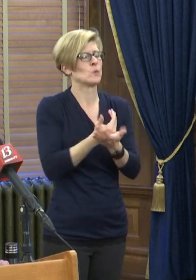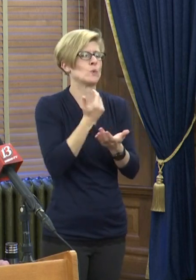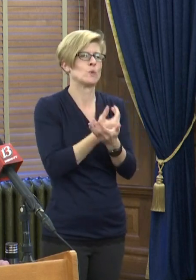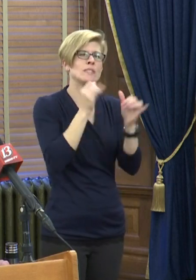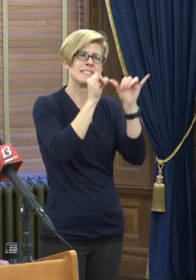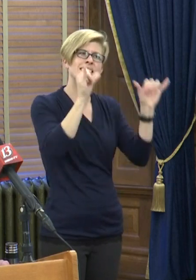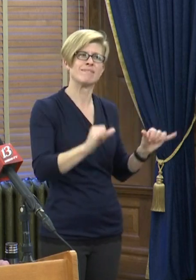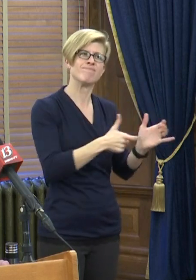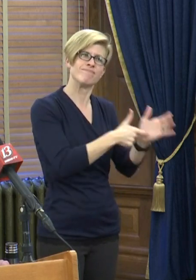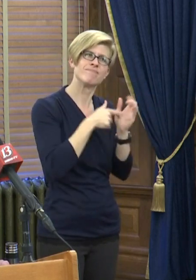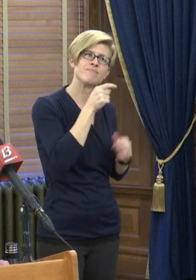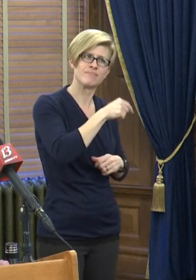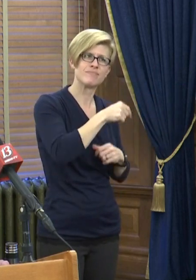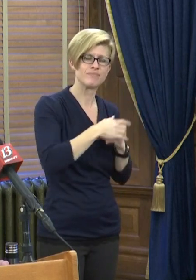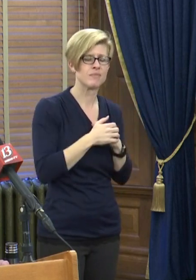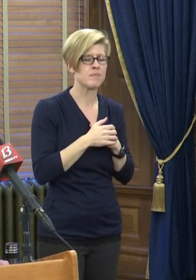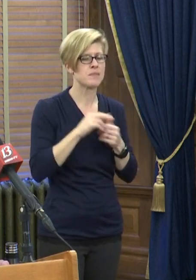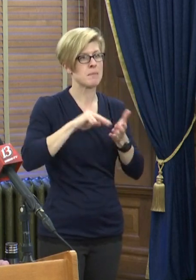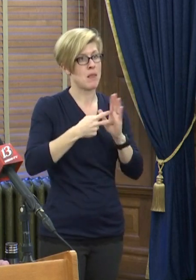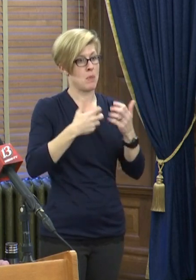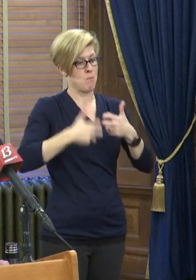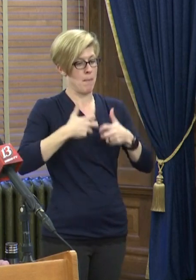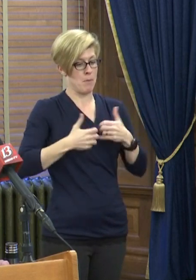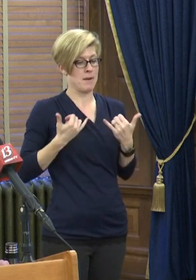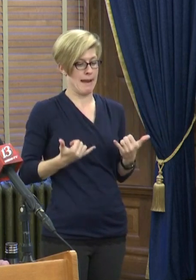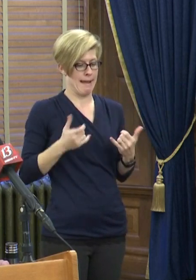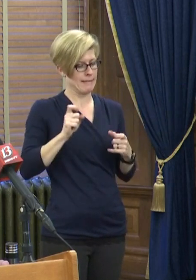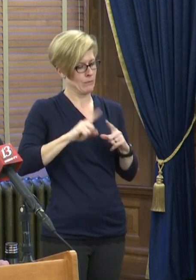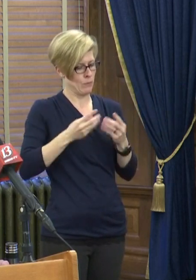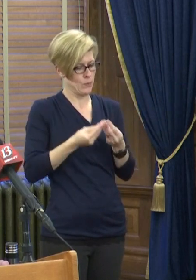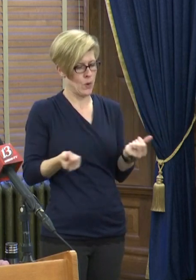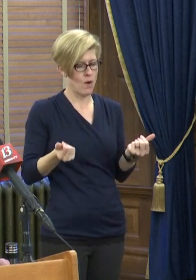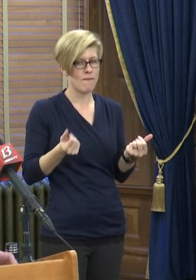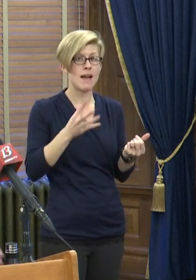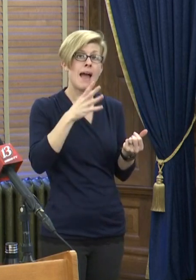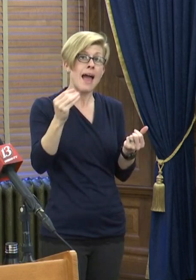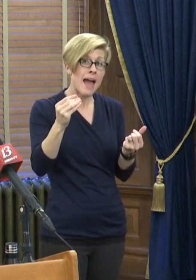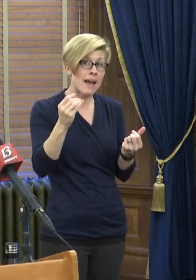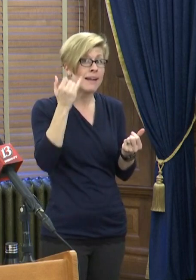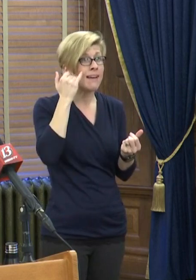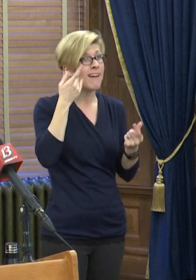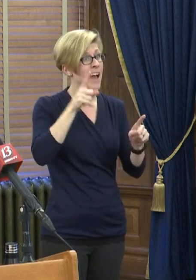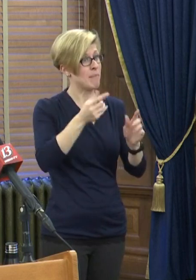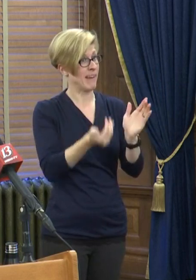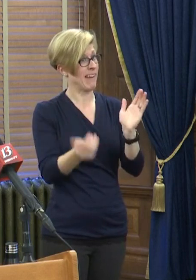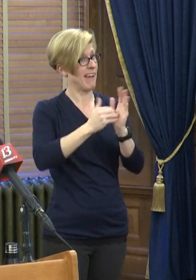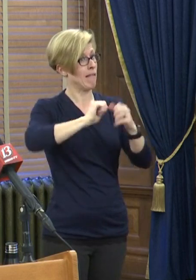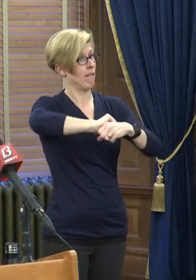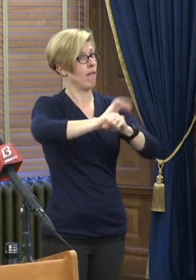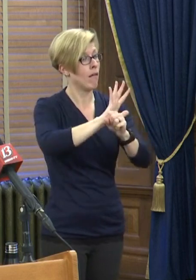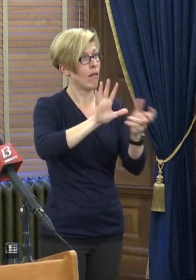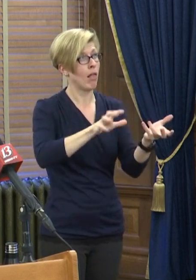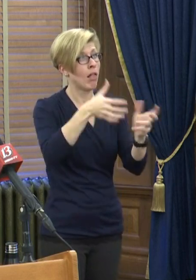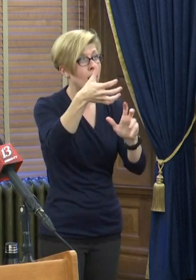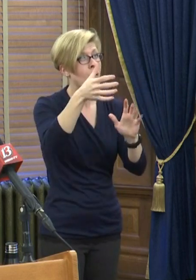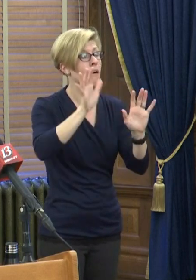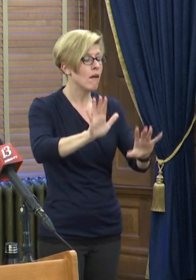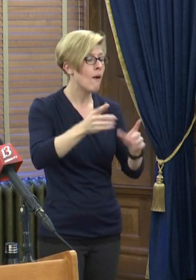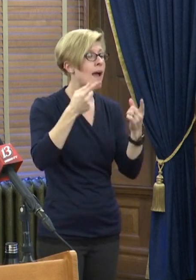allow us to address today's problems and ensure the next time we have a once-in-a-century crisis that the state is